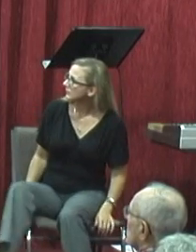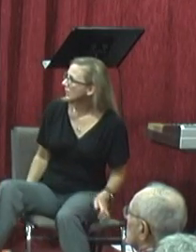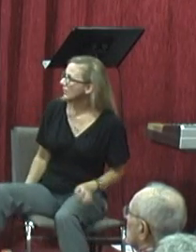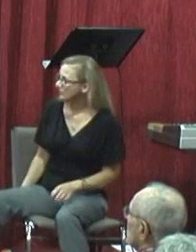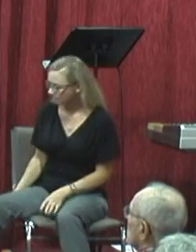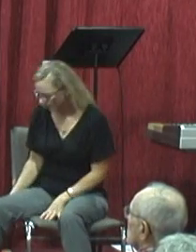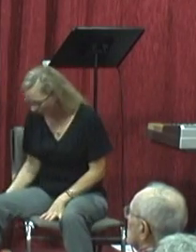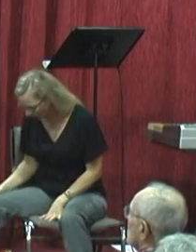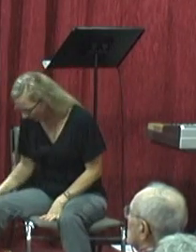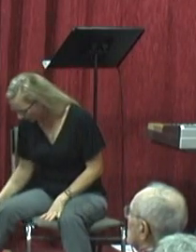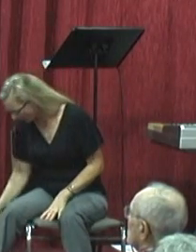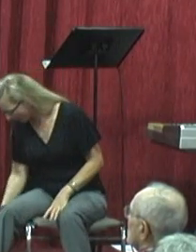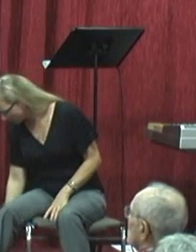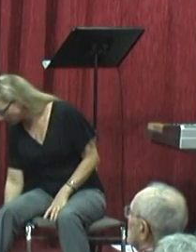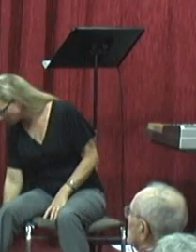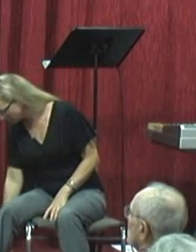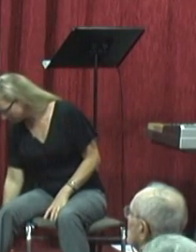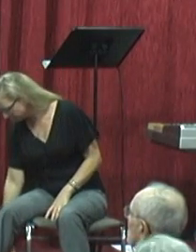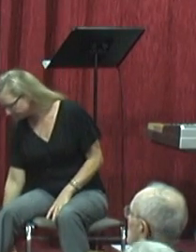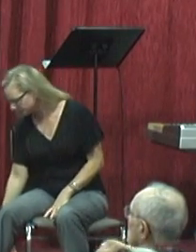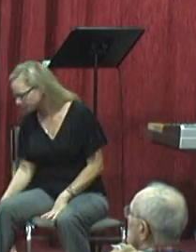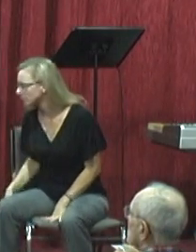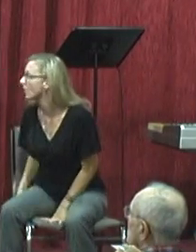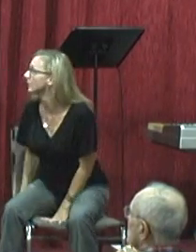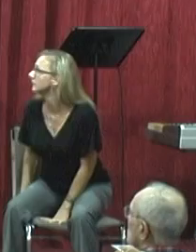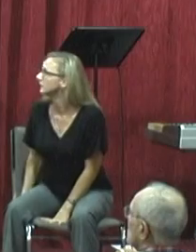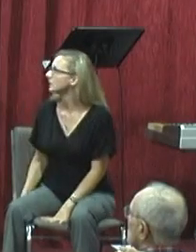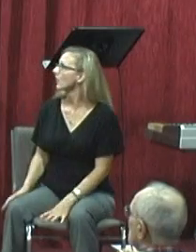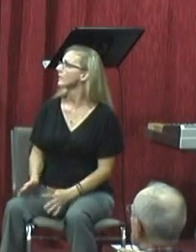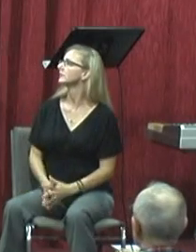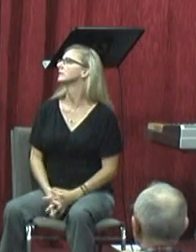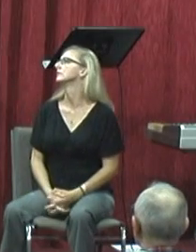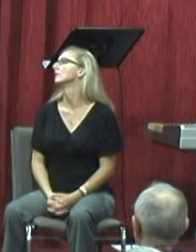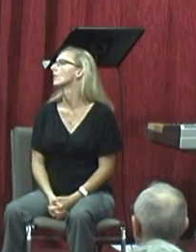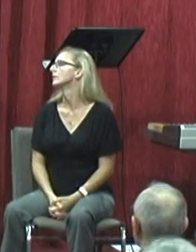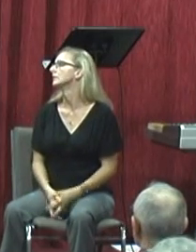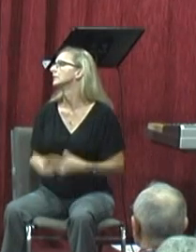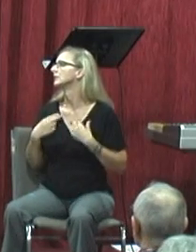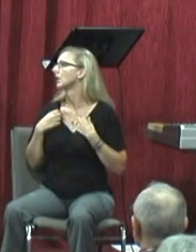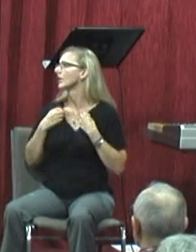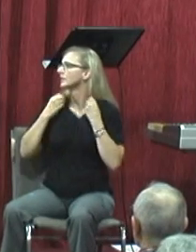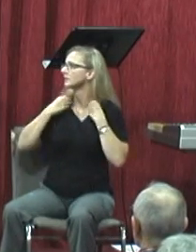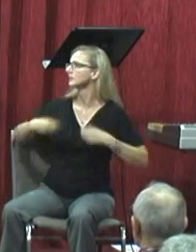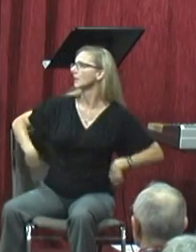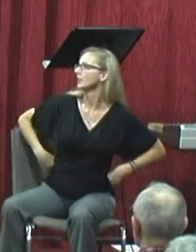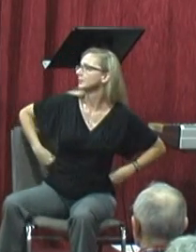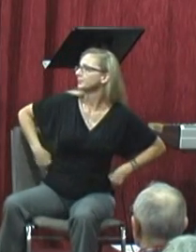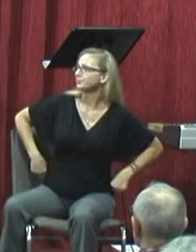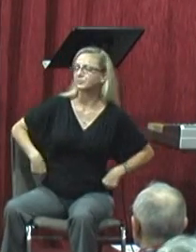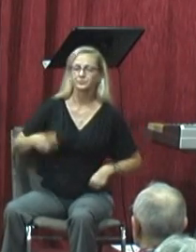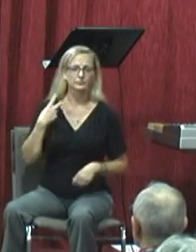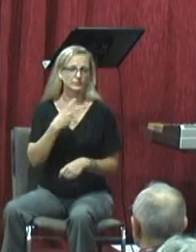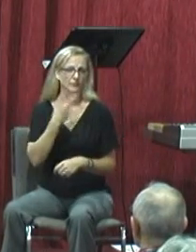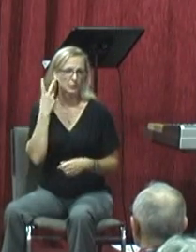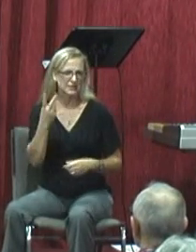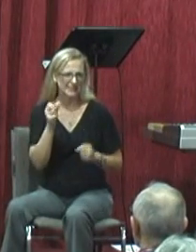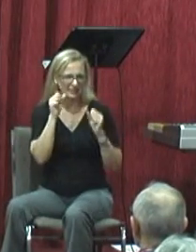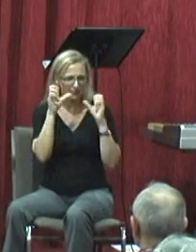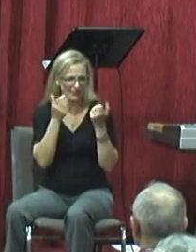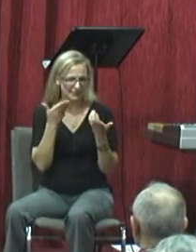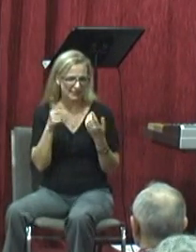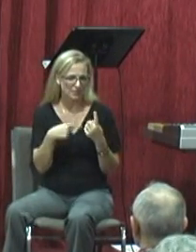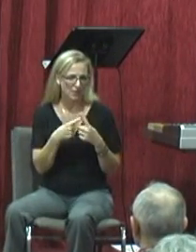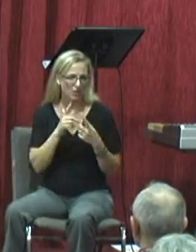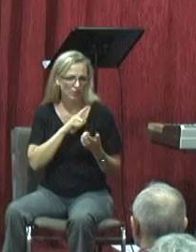he has committed a young bull without blemish to Adonai for a sin offering. So we see here the amazing thing about our Lord. What